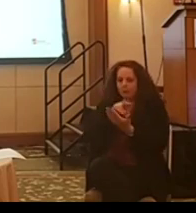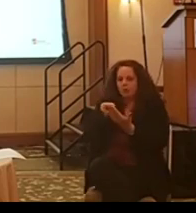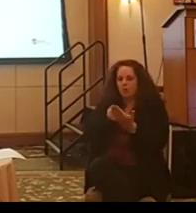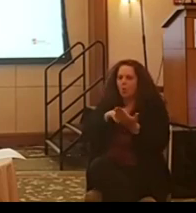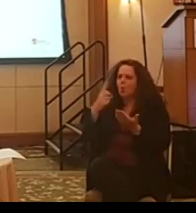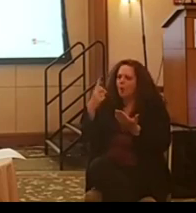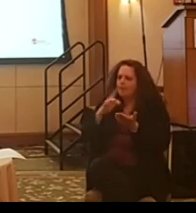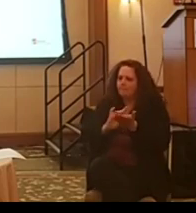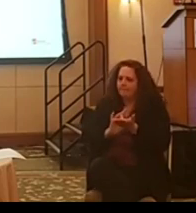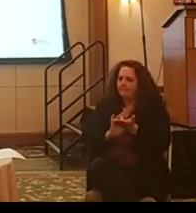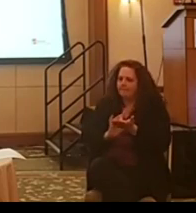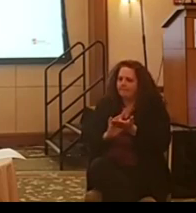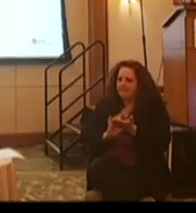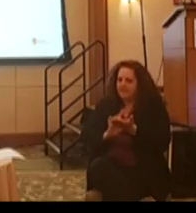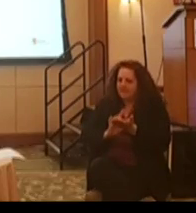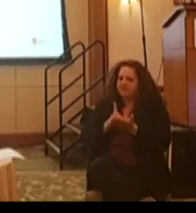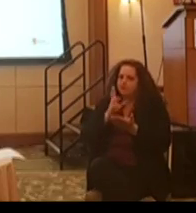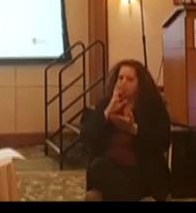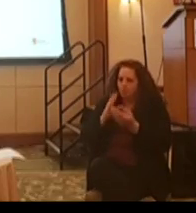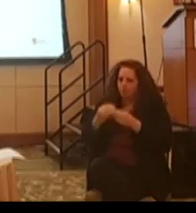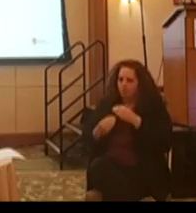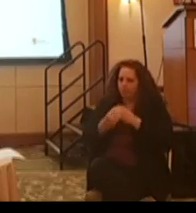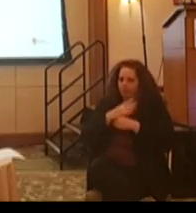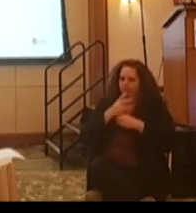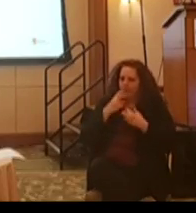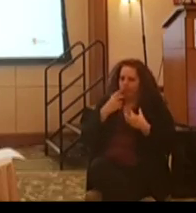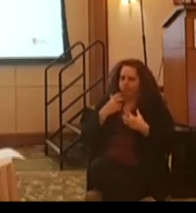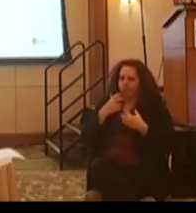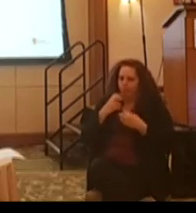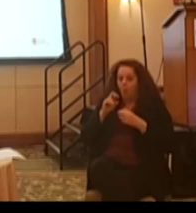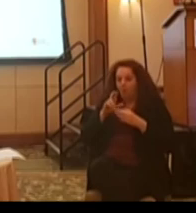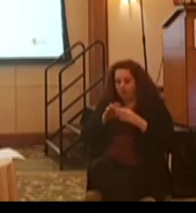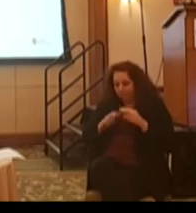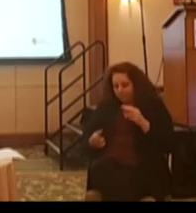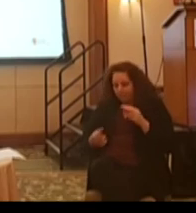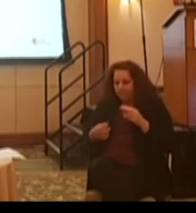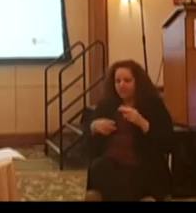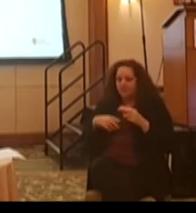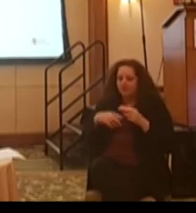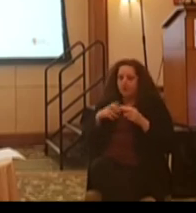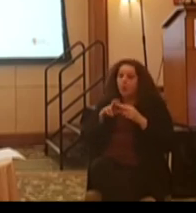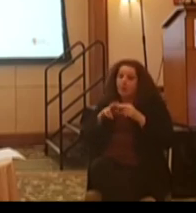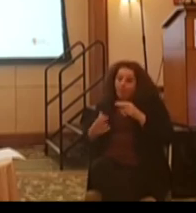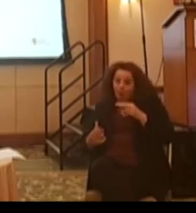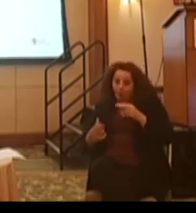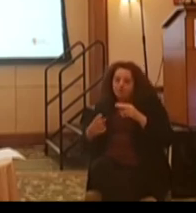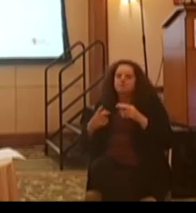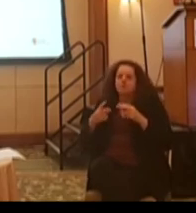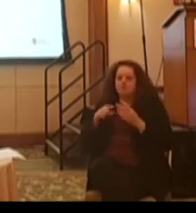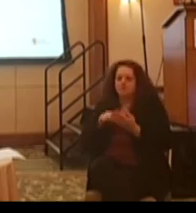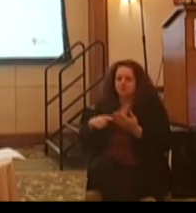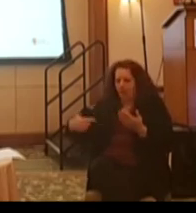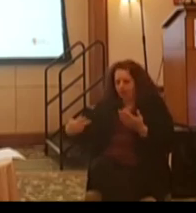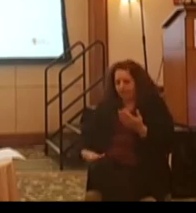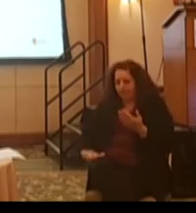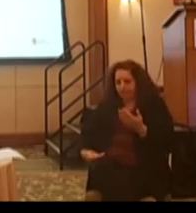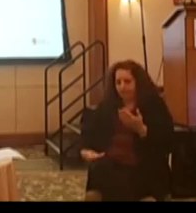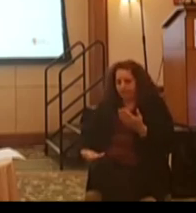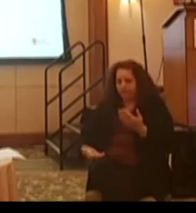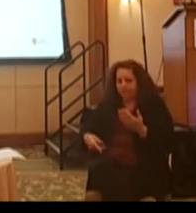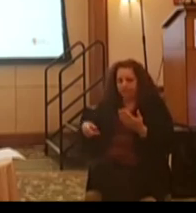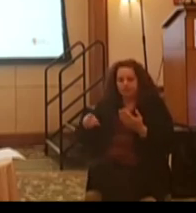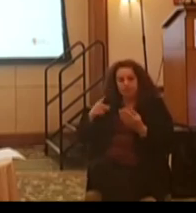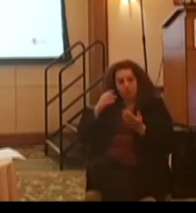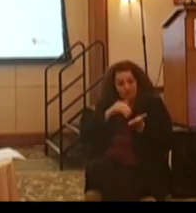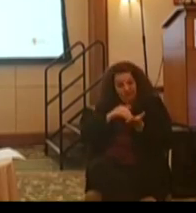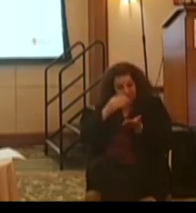was had some weight loss sort of associated with it was an injectable. And so the physician said, well, this one has weight loss associated with it,